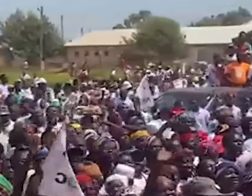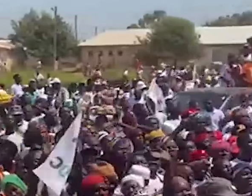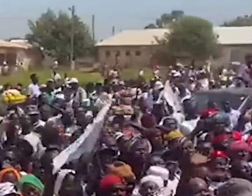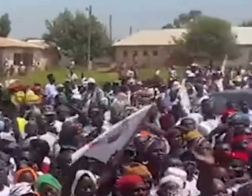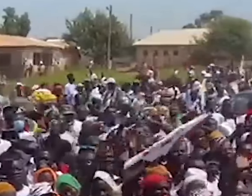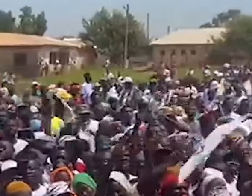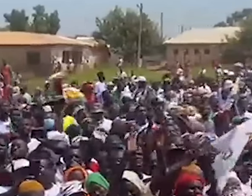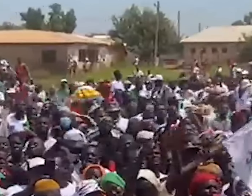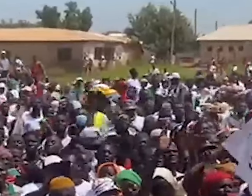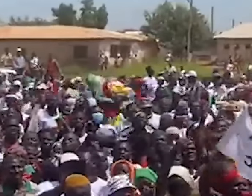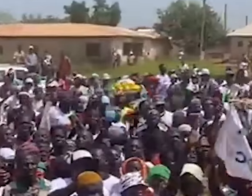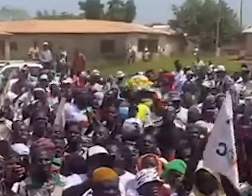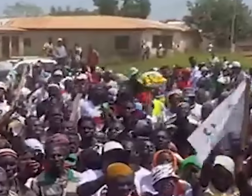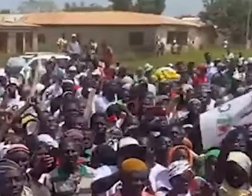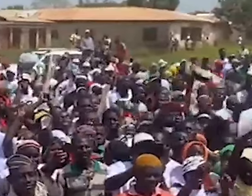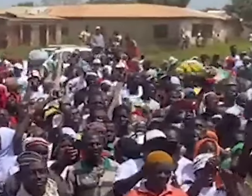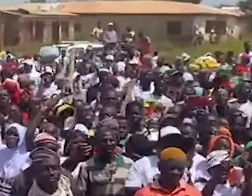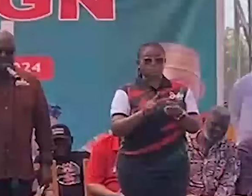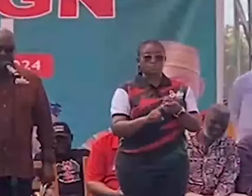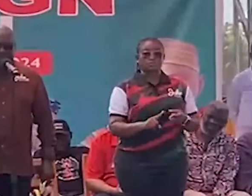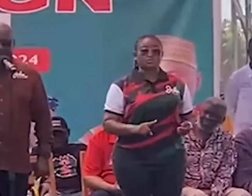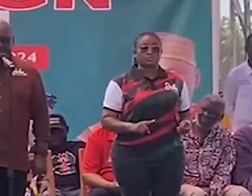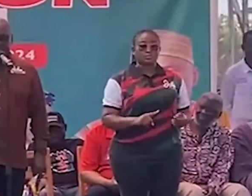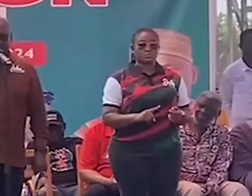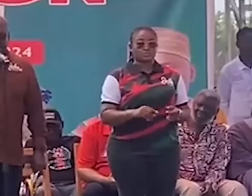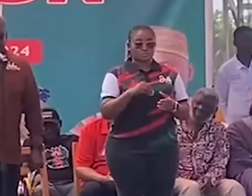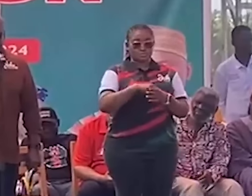Let me take you down memory lane. In